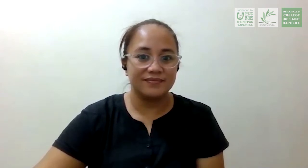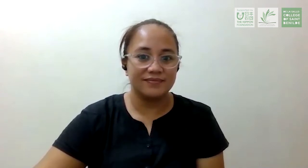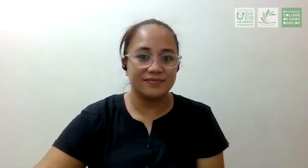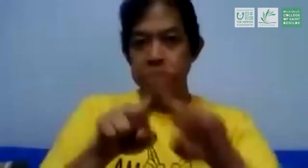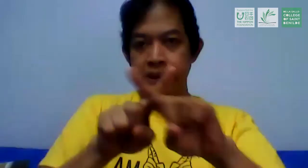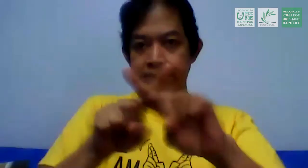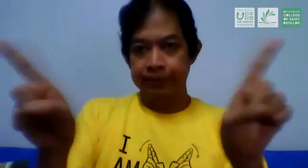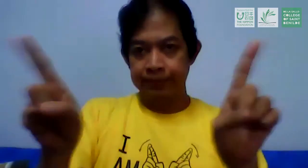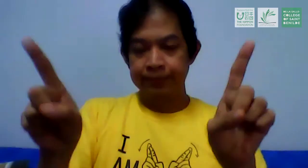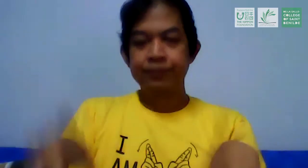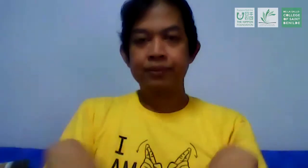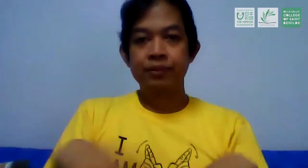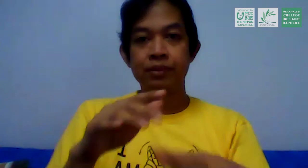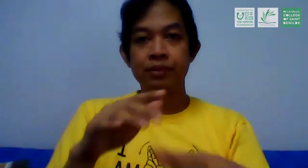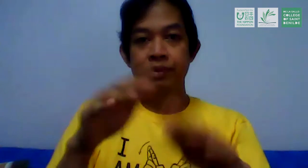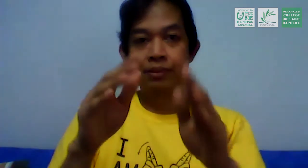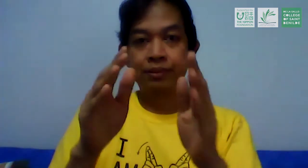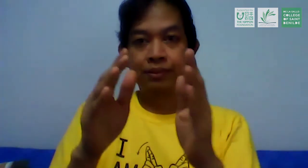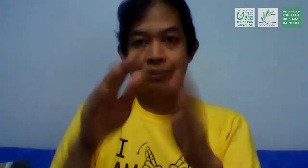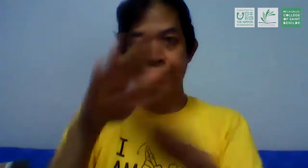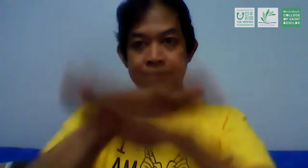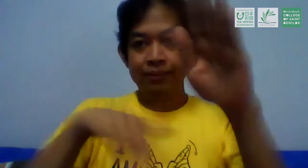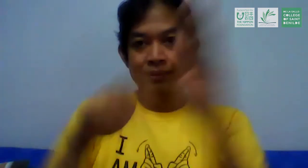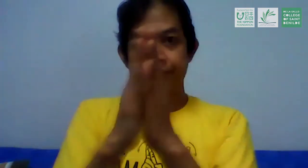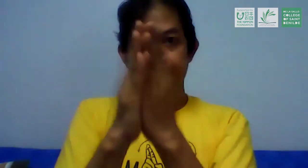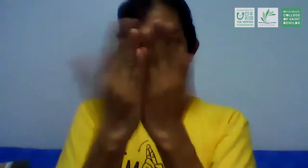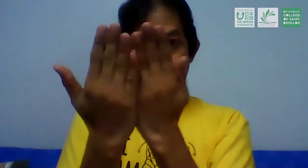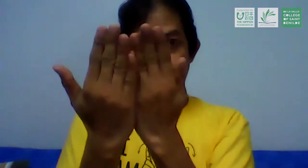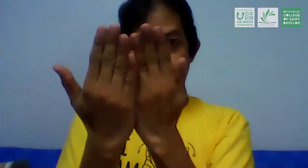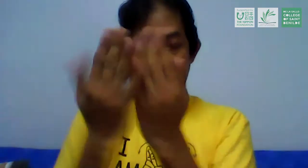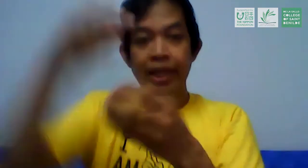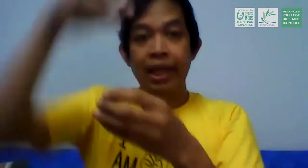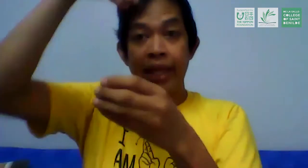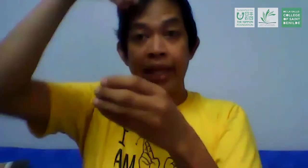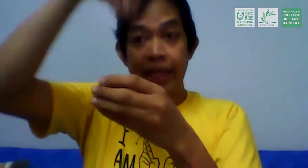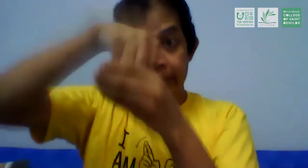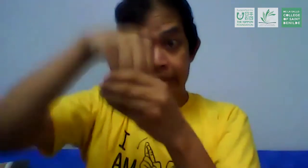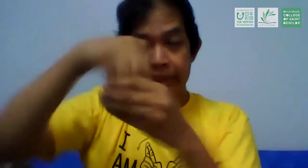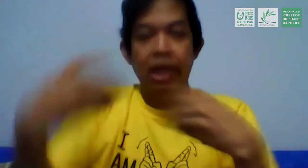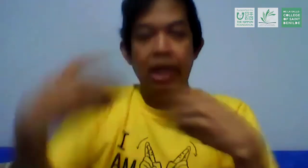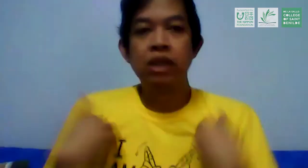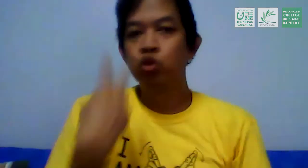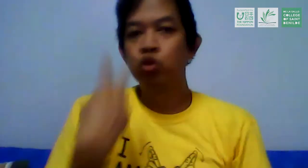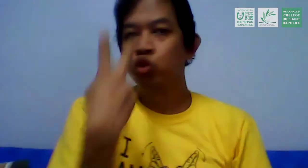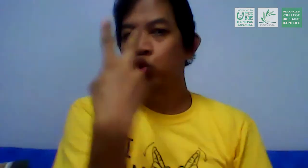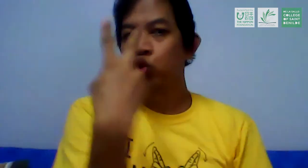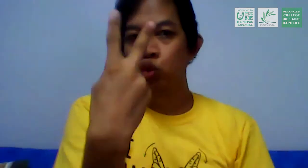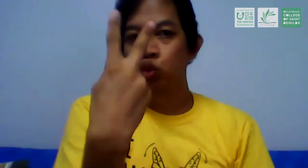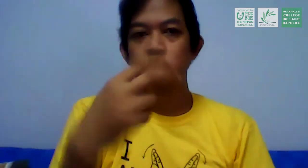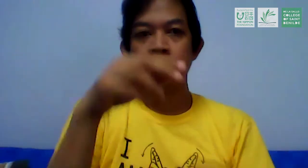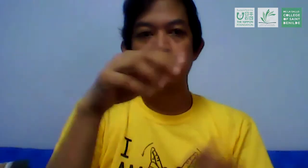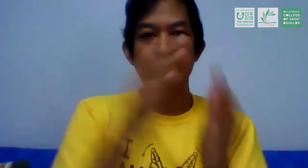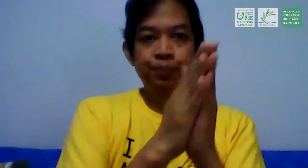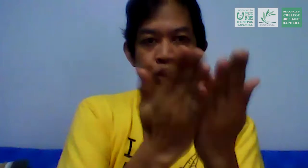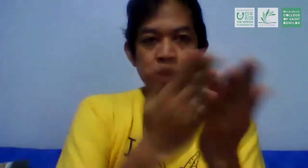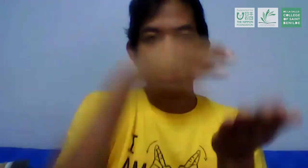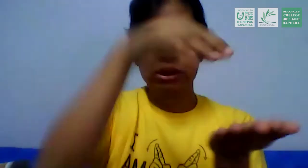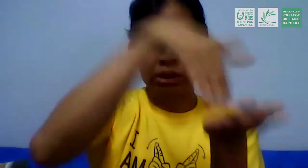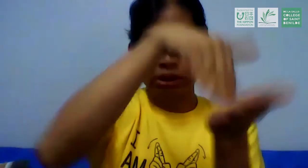So yes, we have two different kinds when we're talking about the handbook.